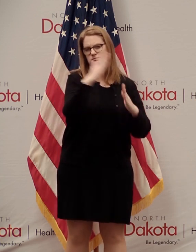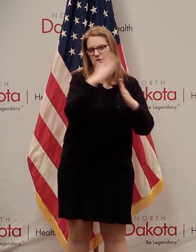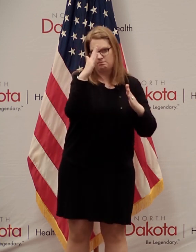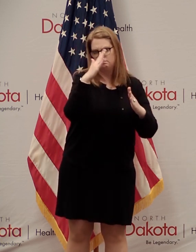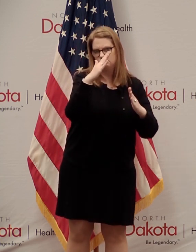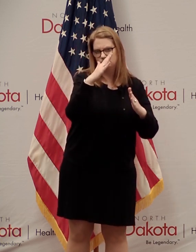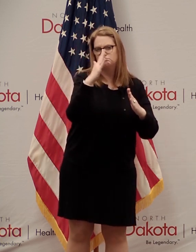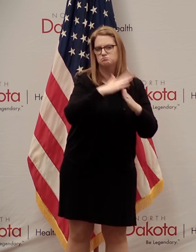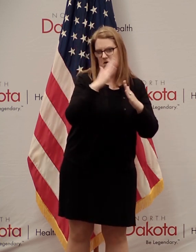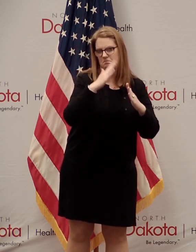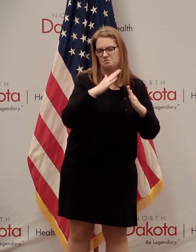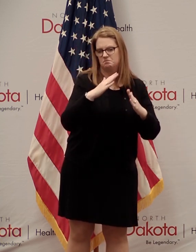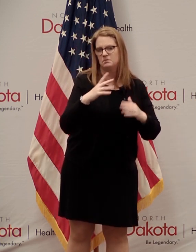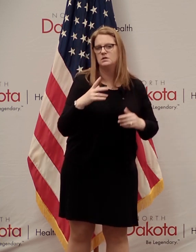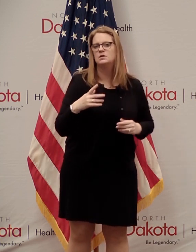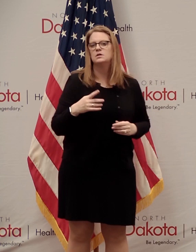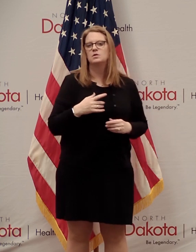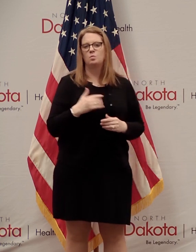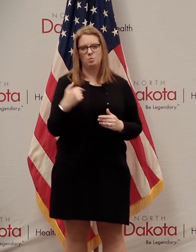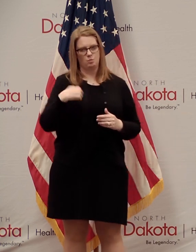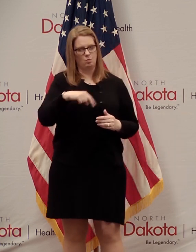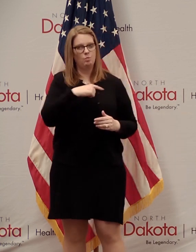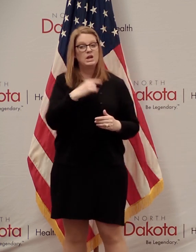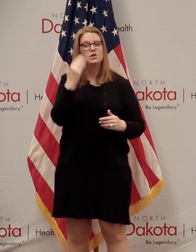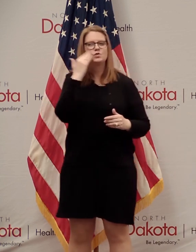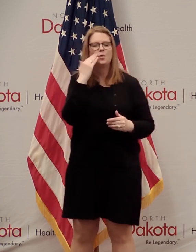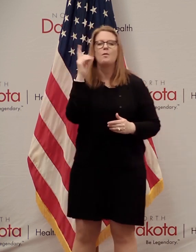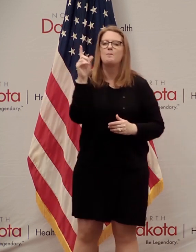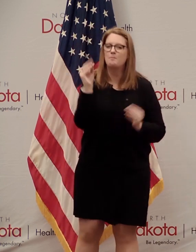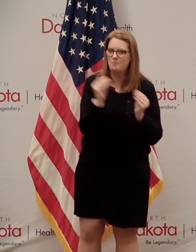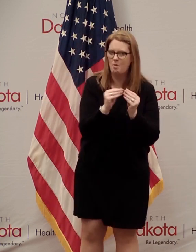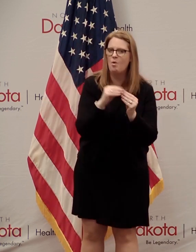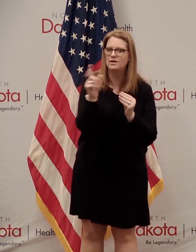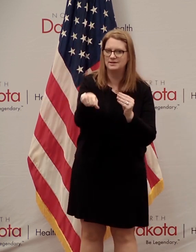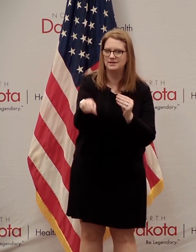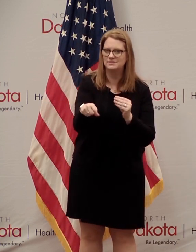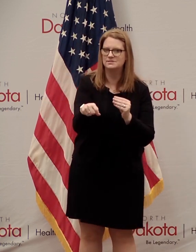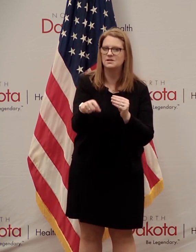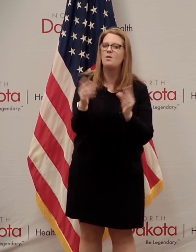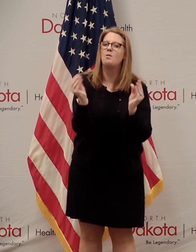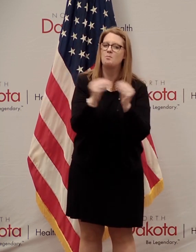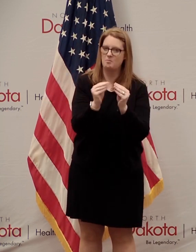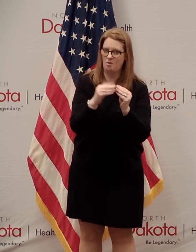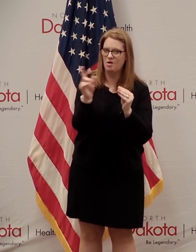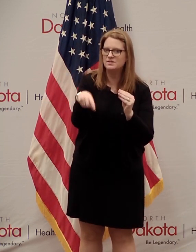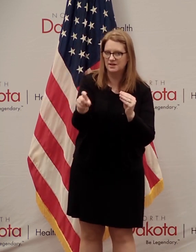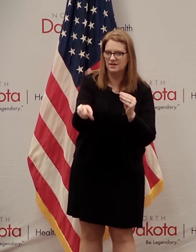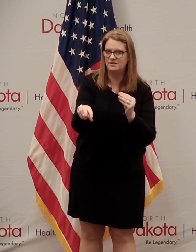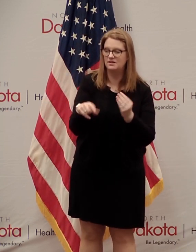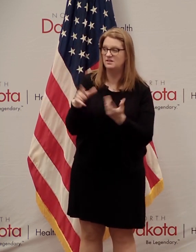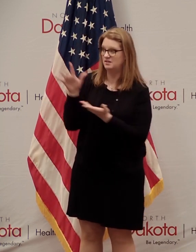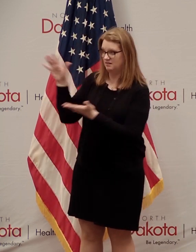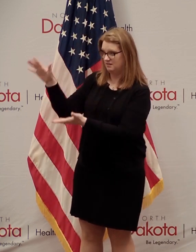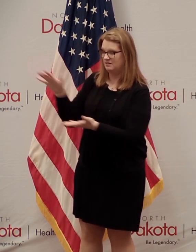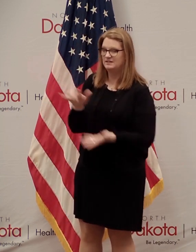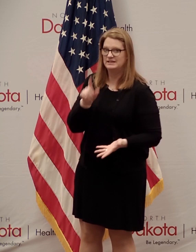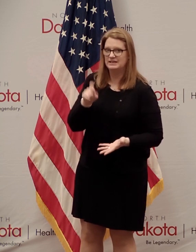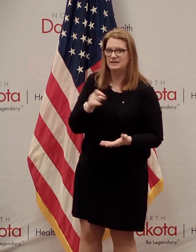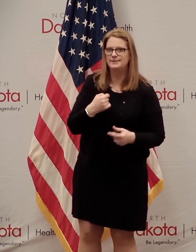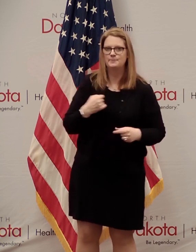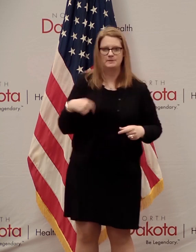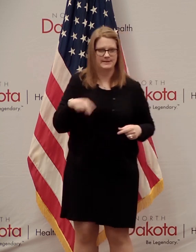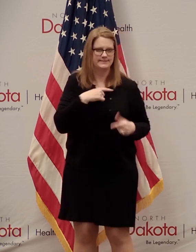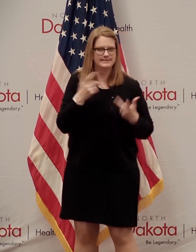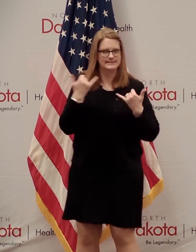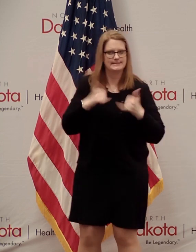conduct business. We know there remains a need for additional financing for small businesses, and we are not taking our eye off that